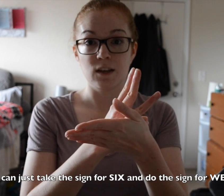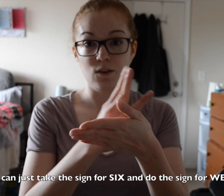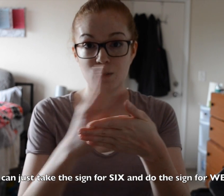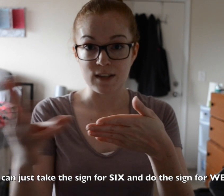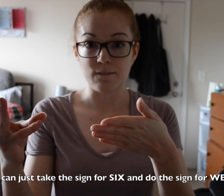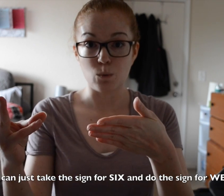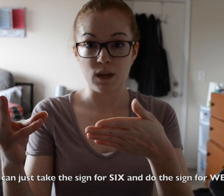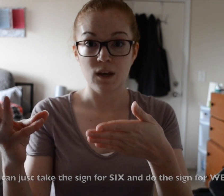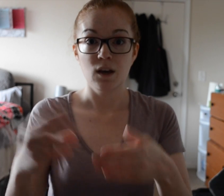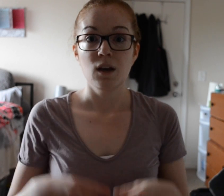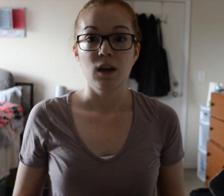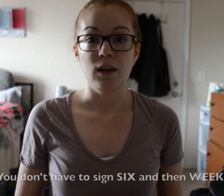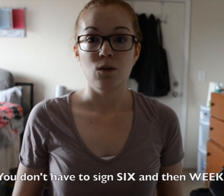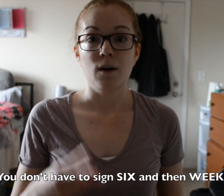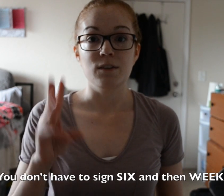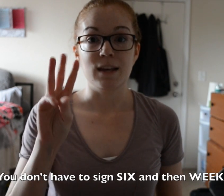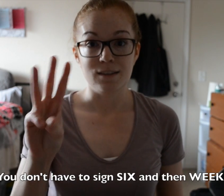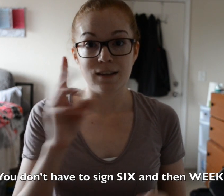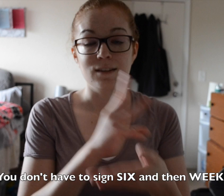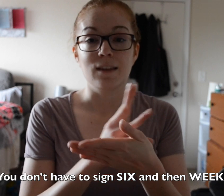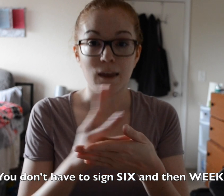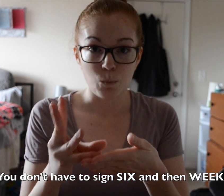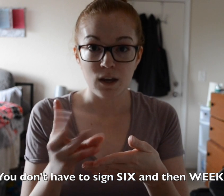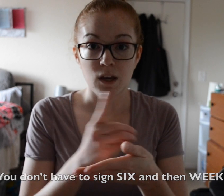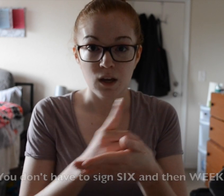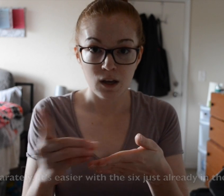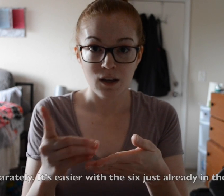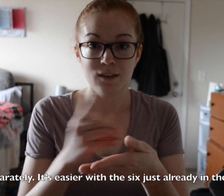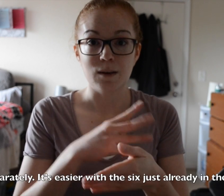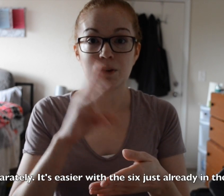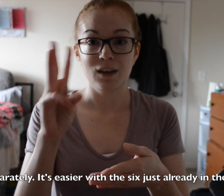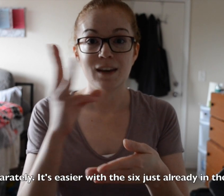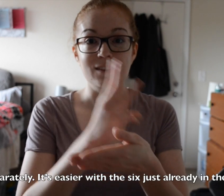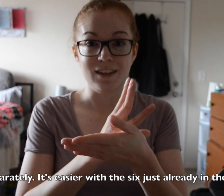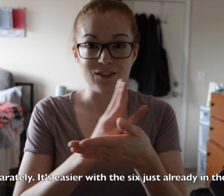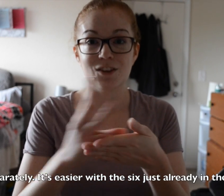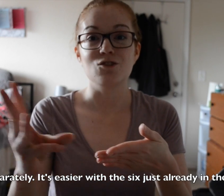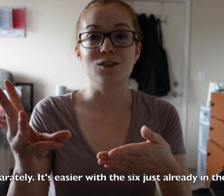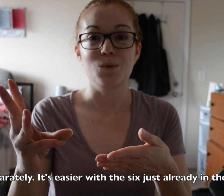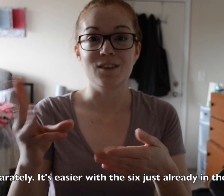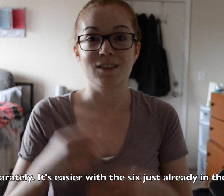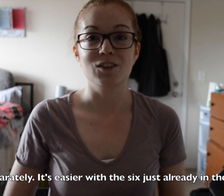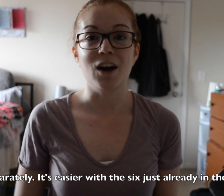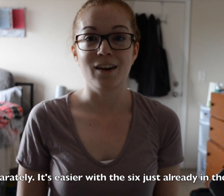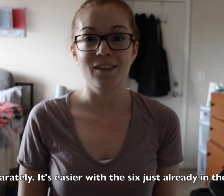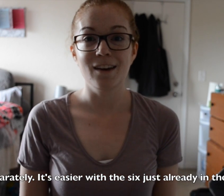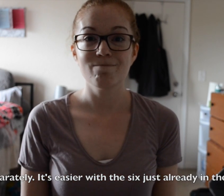do the sign for week. If you don't have to sign 6 and then week separately, it's easier just with the 6 already in there.